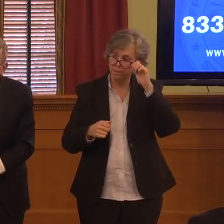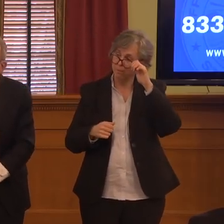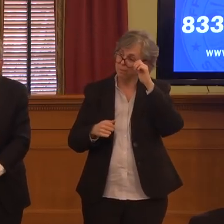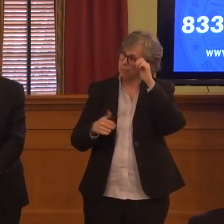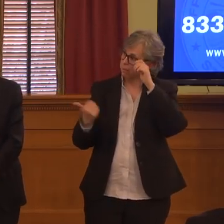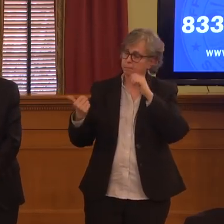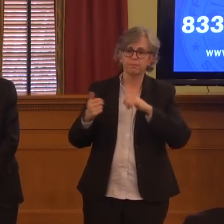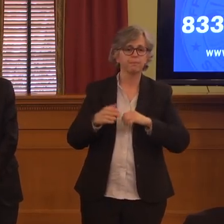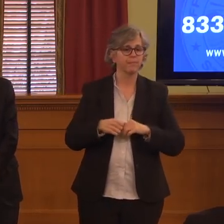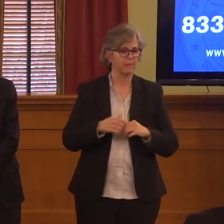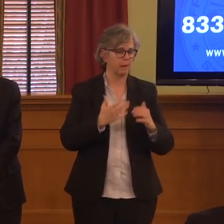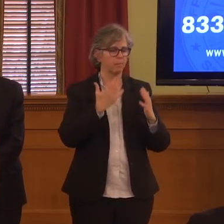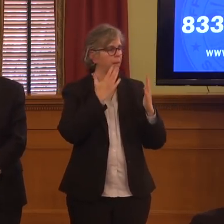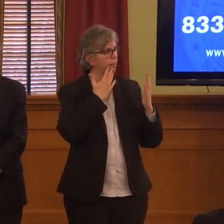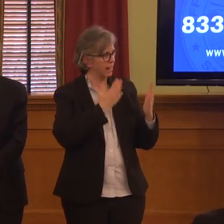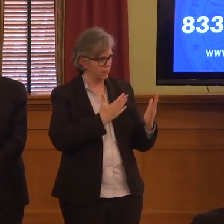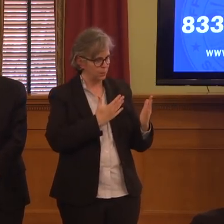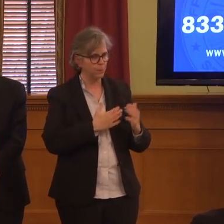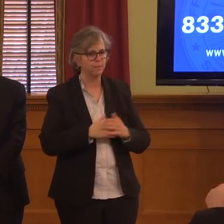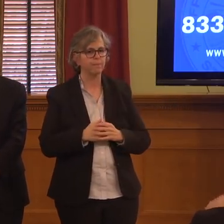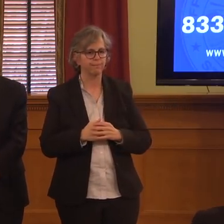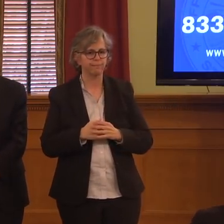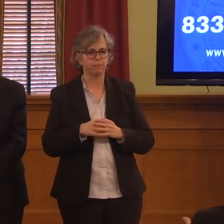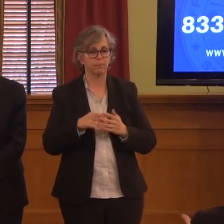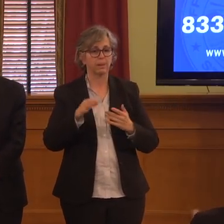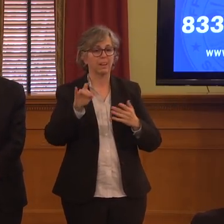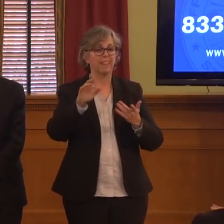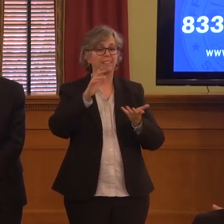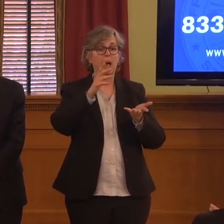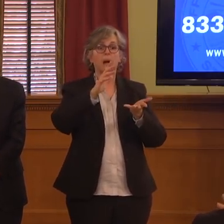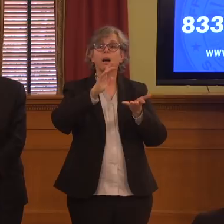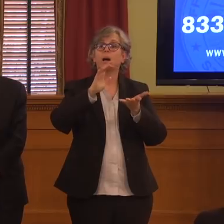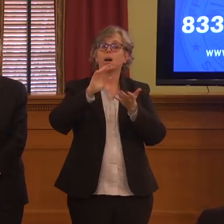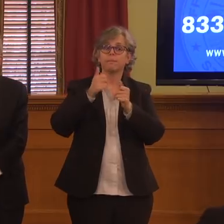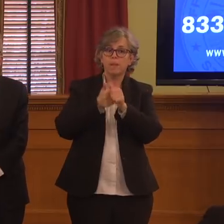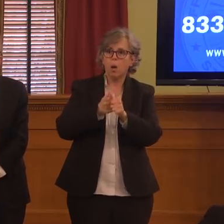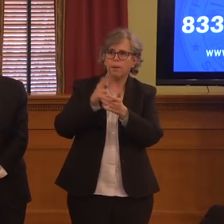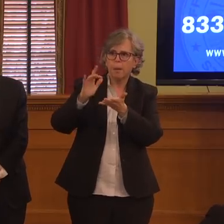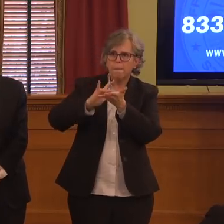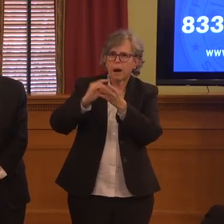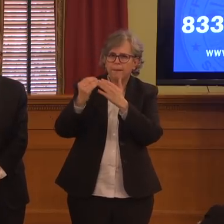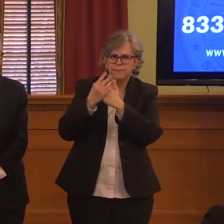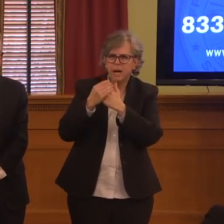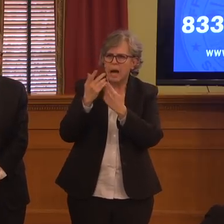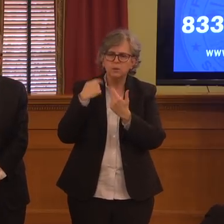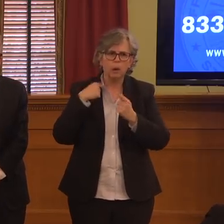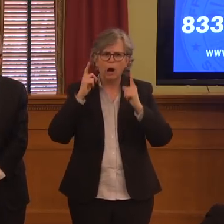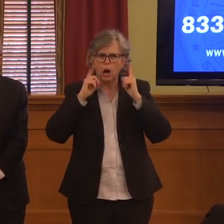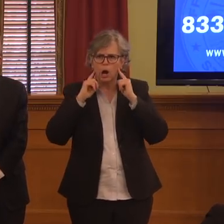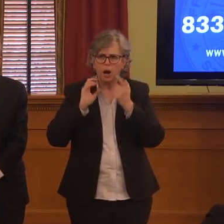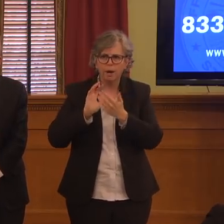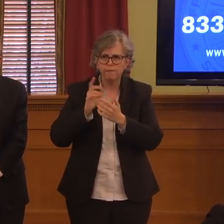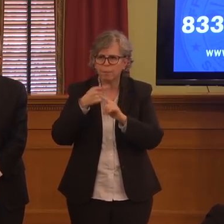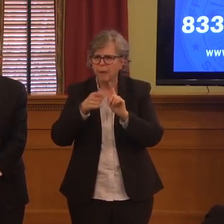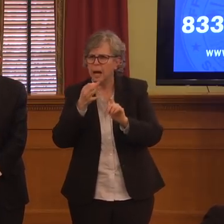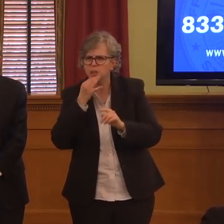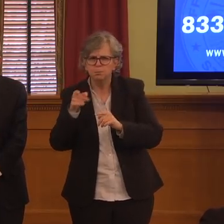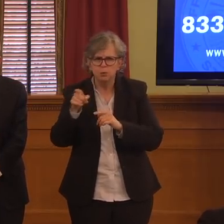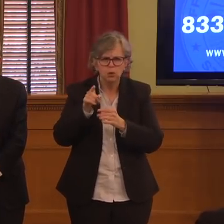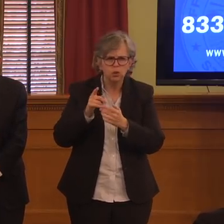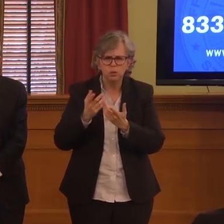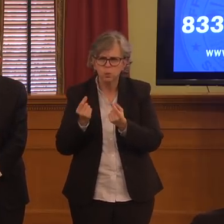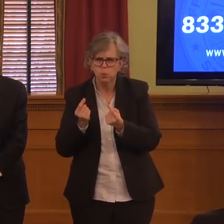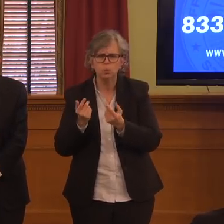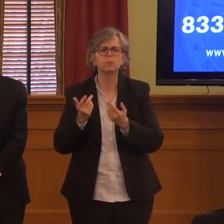is consistent with the medical advice that we have been receiving from medical leaders like Dr. Acton